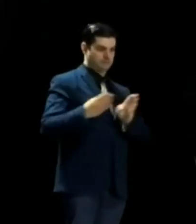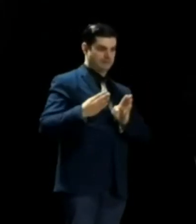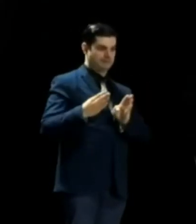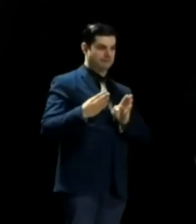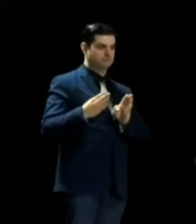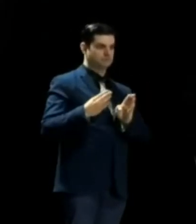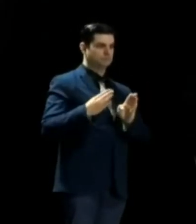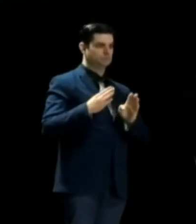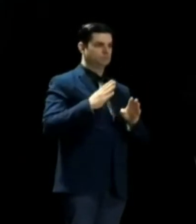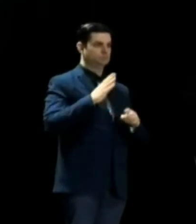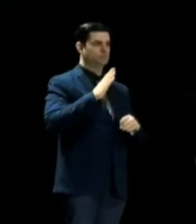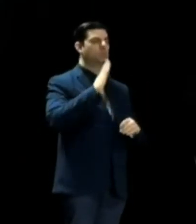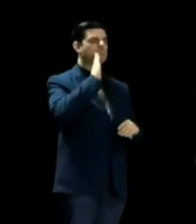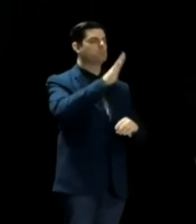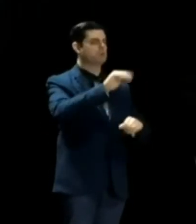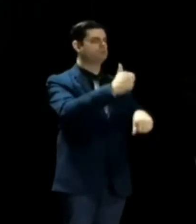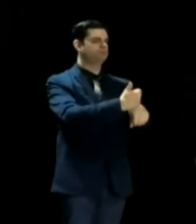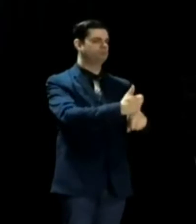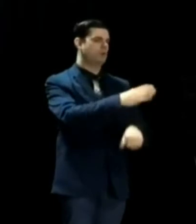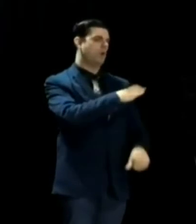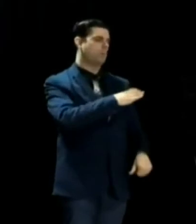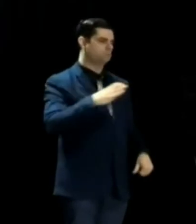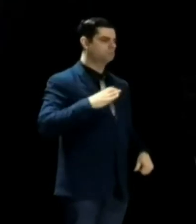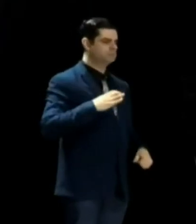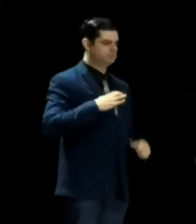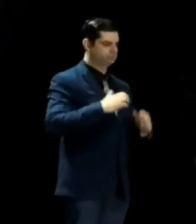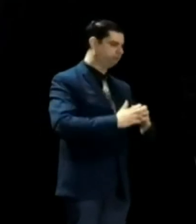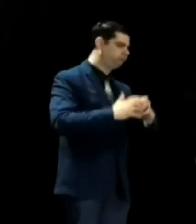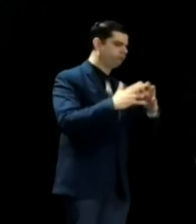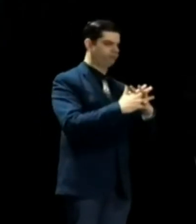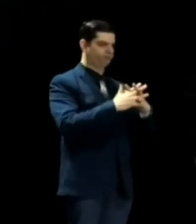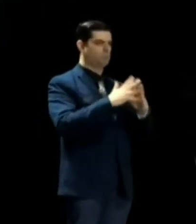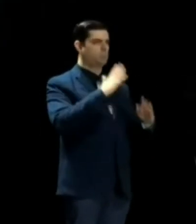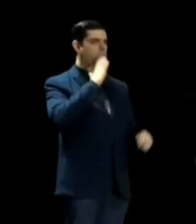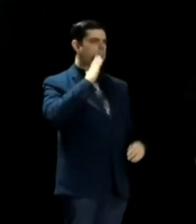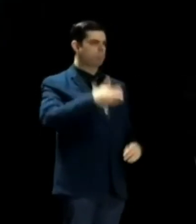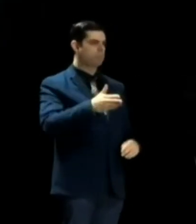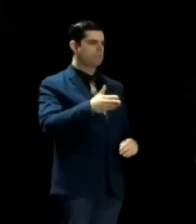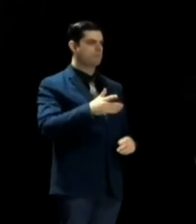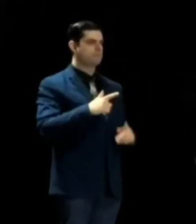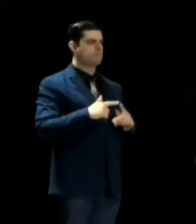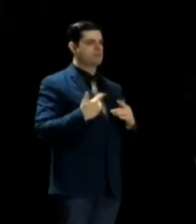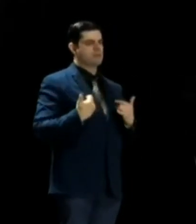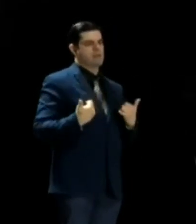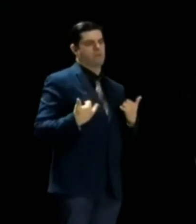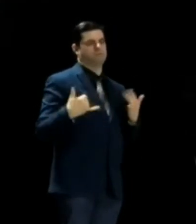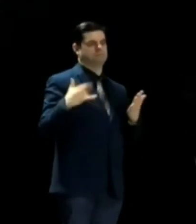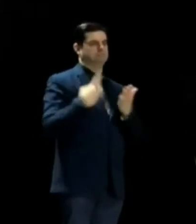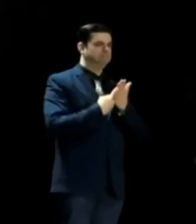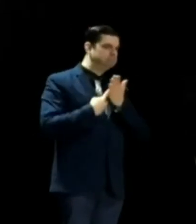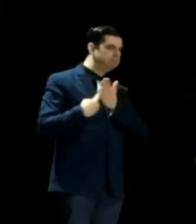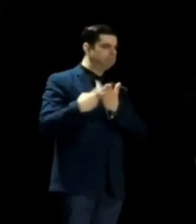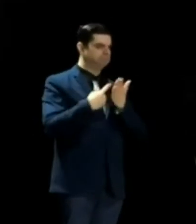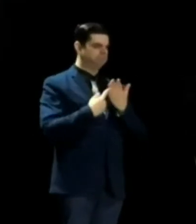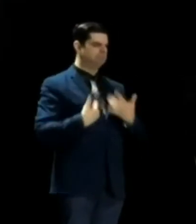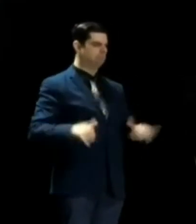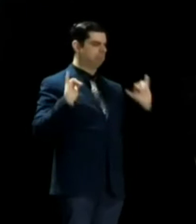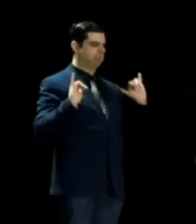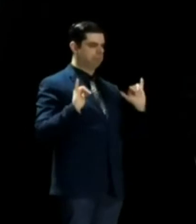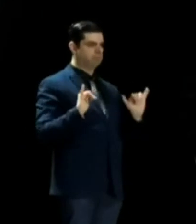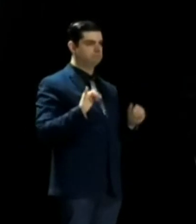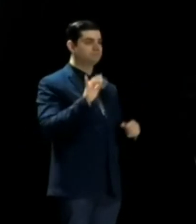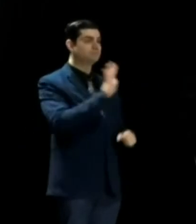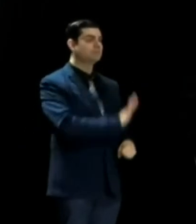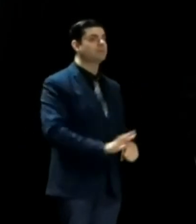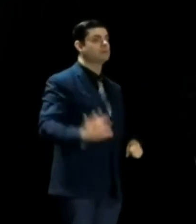help with the rollout with that. But we're very happy that we work together a lot as counties